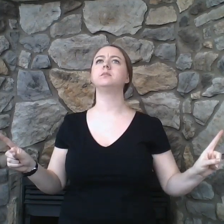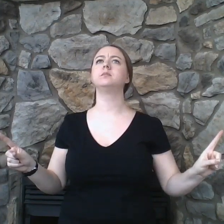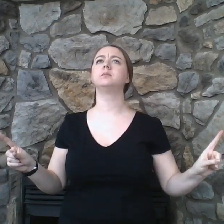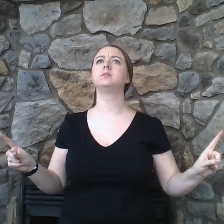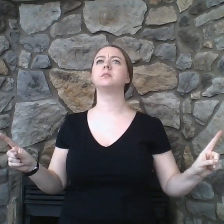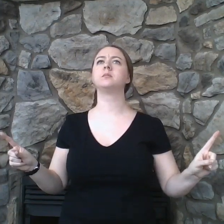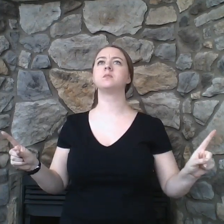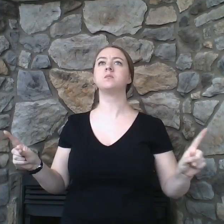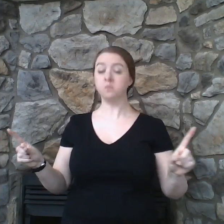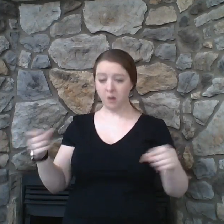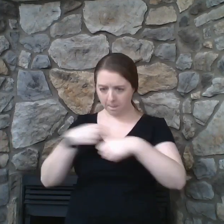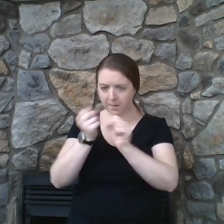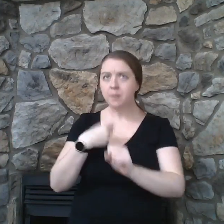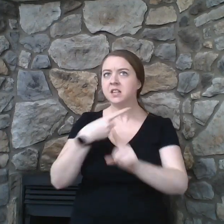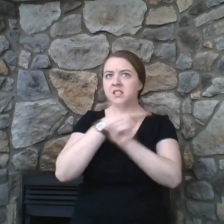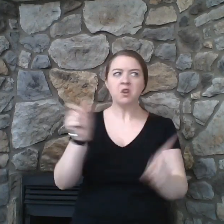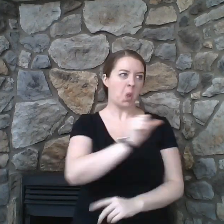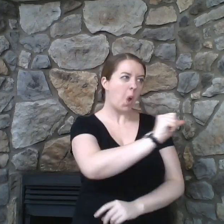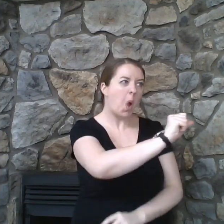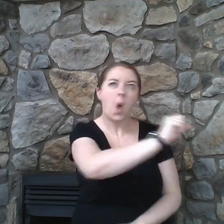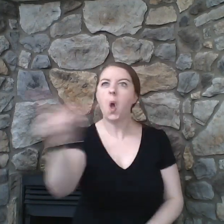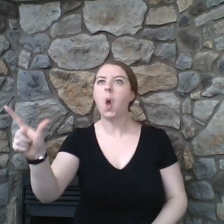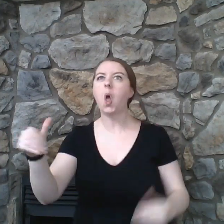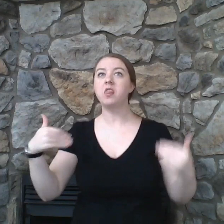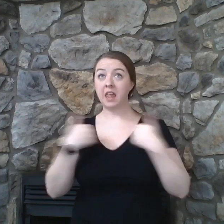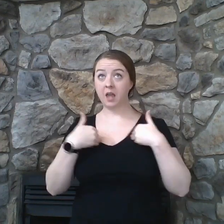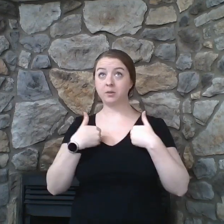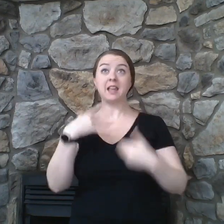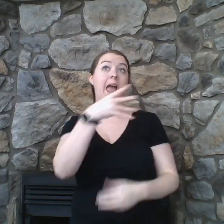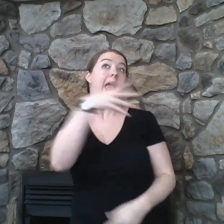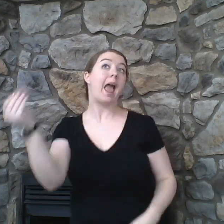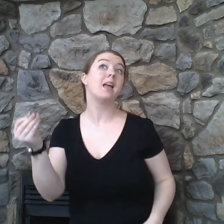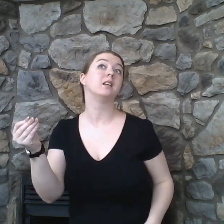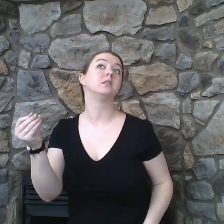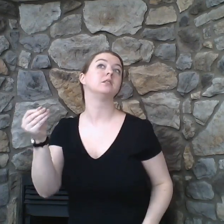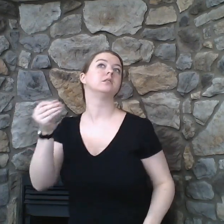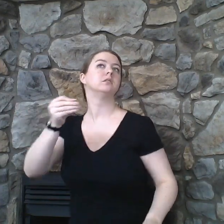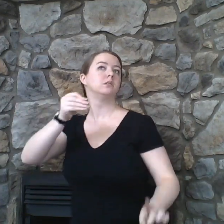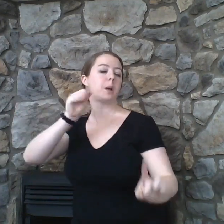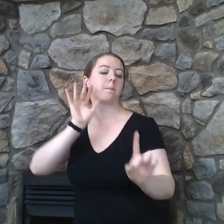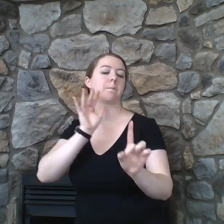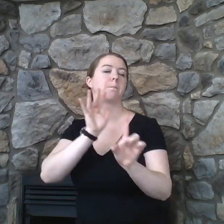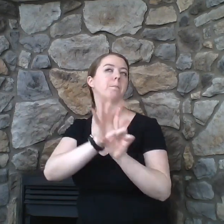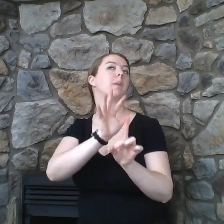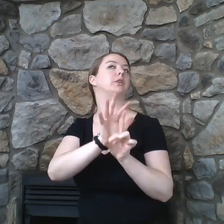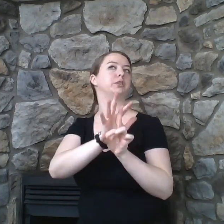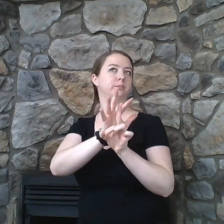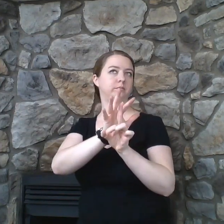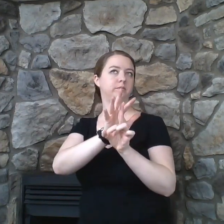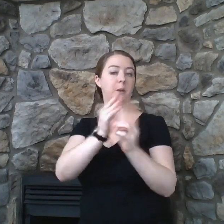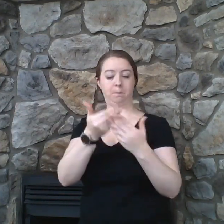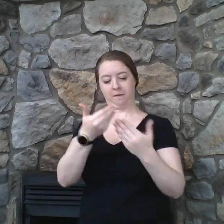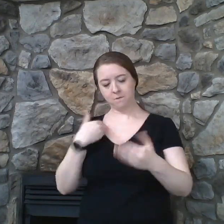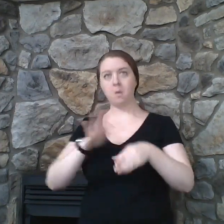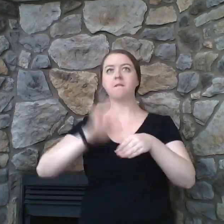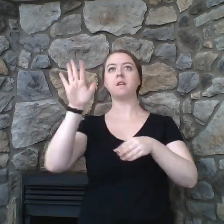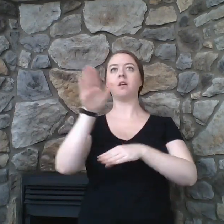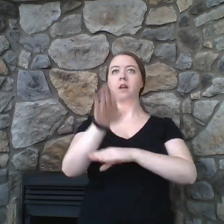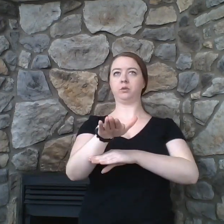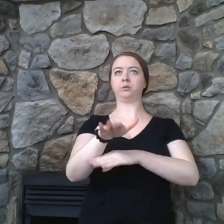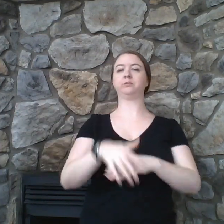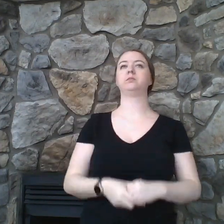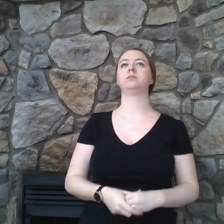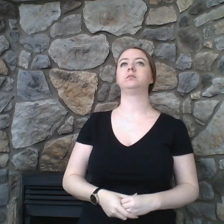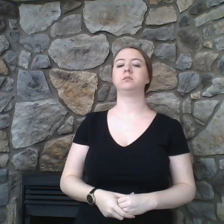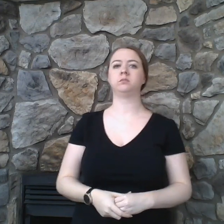He went to King at 8 after breakfast, saying, "Make me different from all the other animals. Make me also wonderfully popular by 5